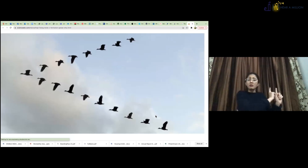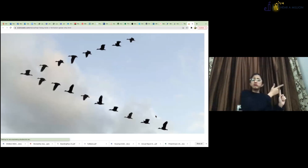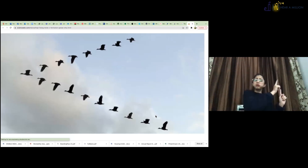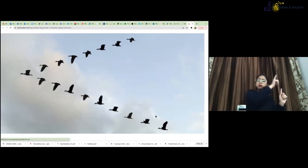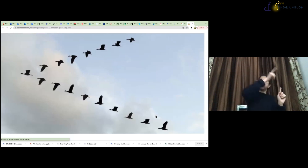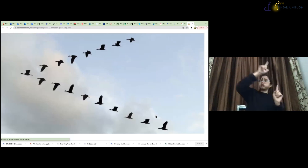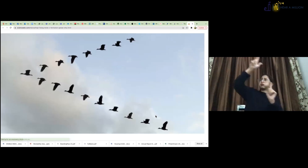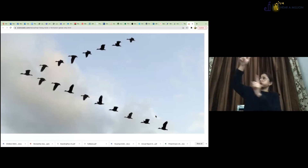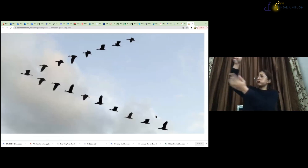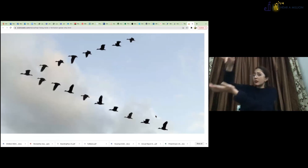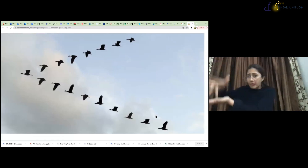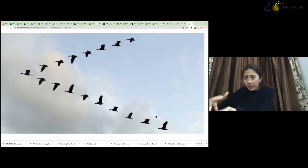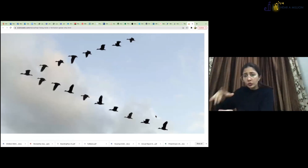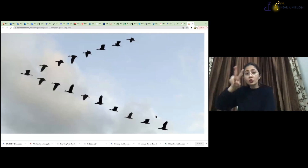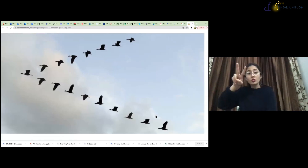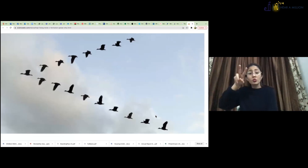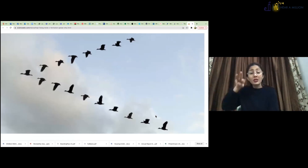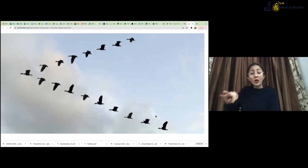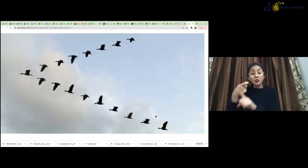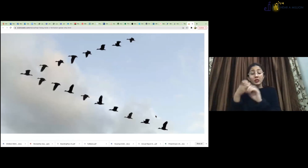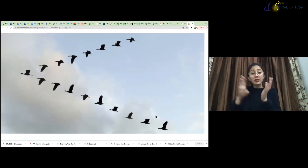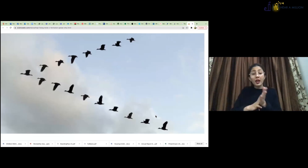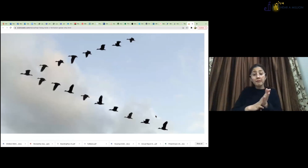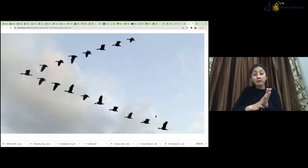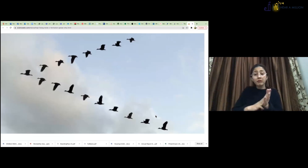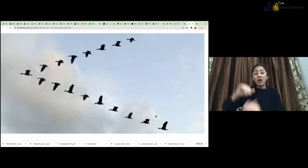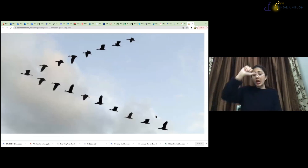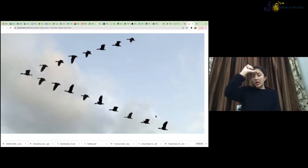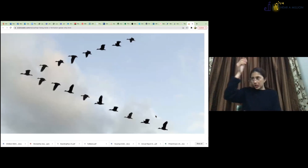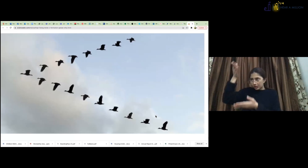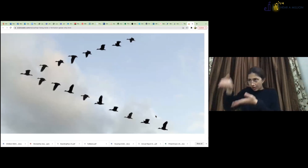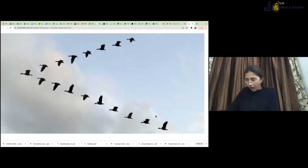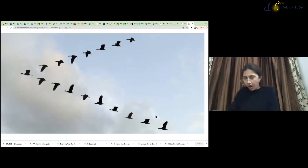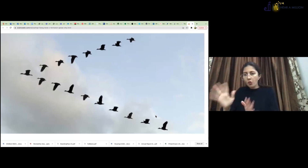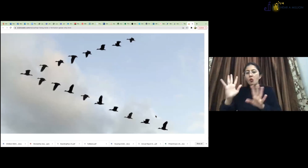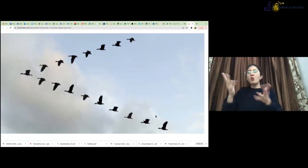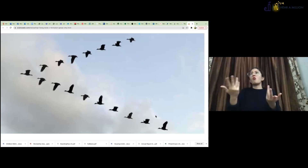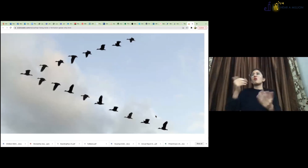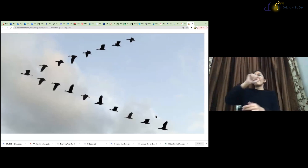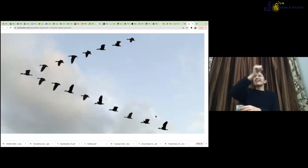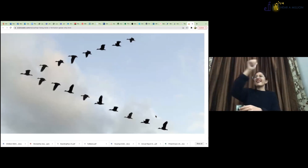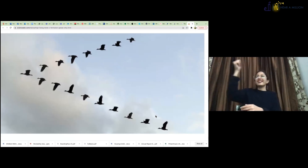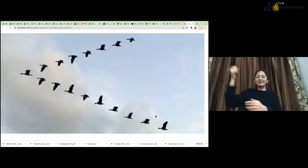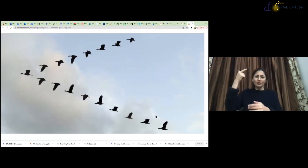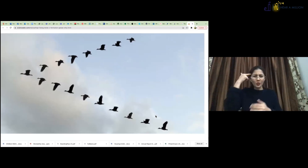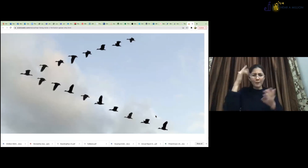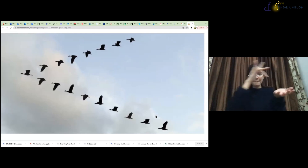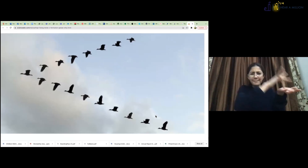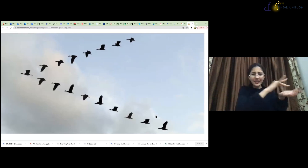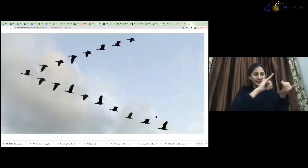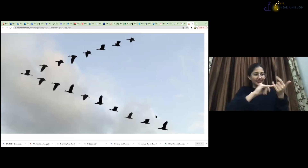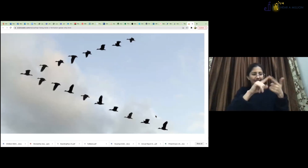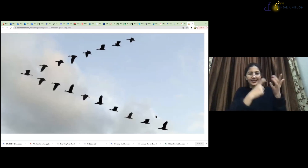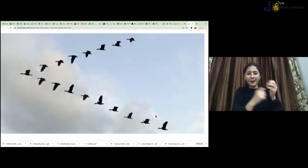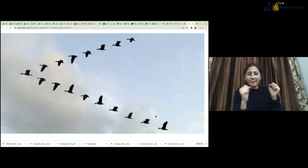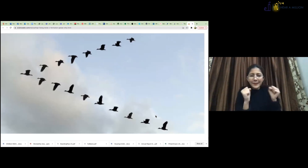countries. Even in India, there are birds who migrate from Serbia and come to India. And